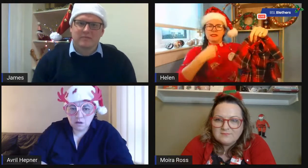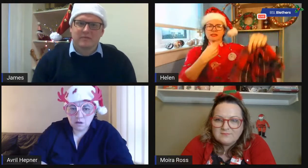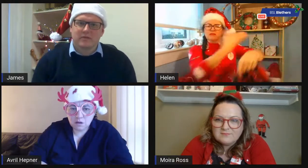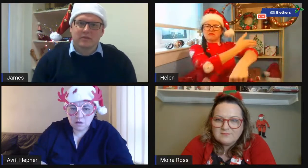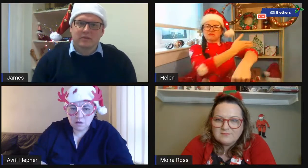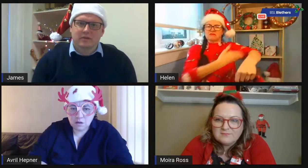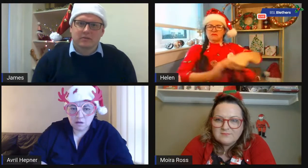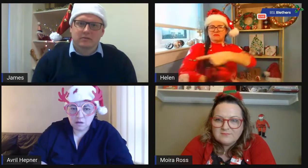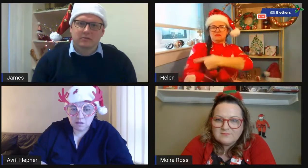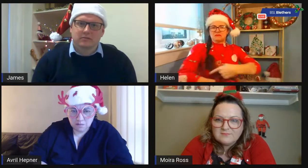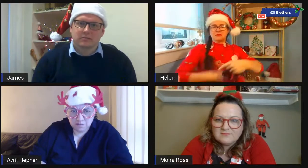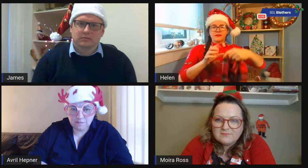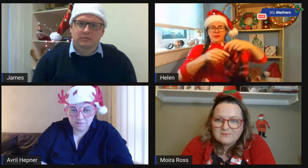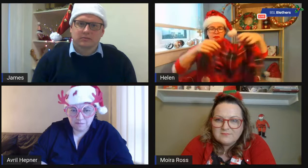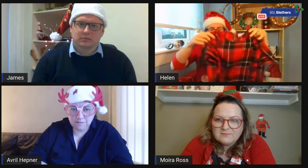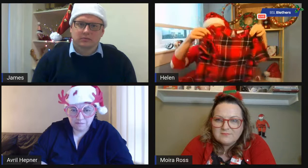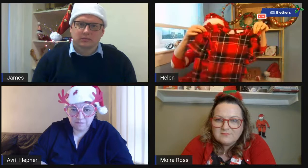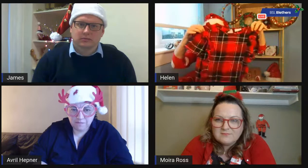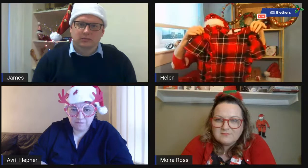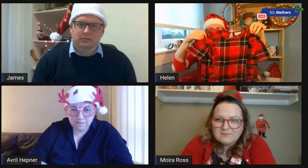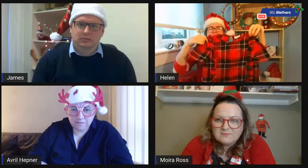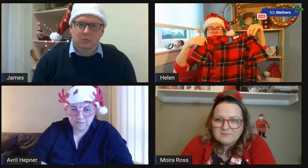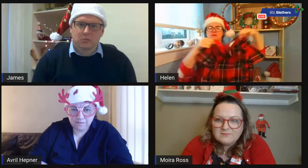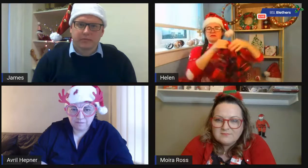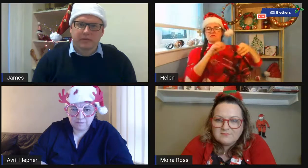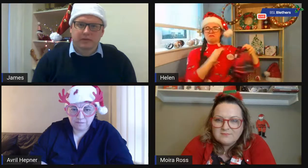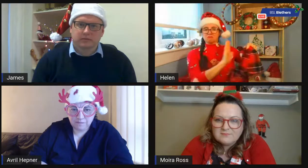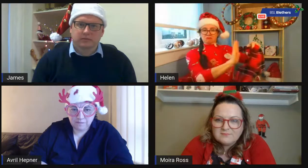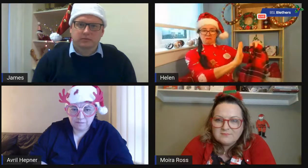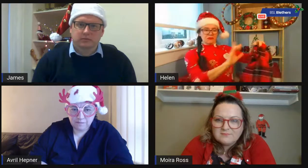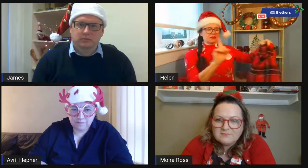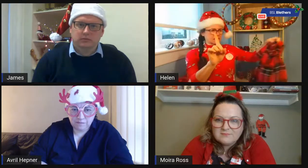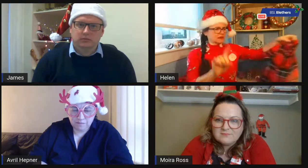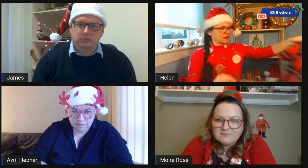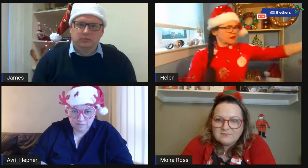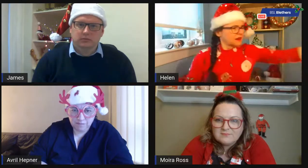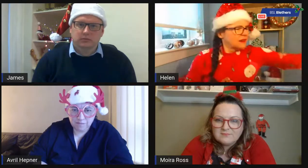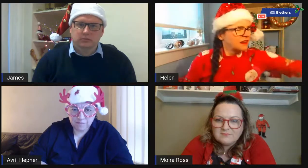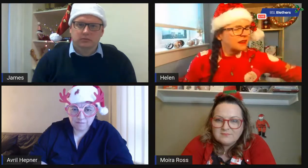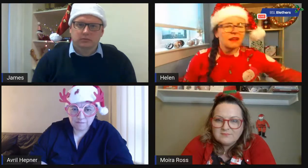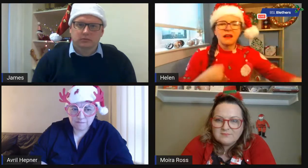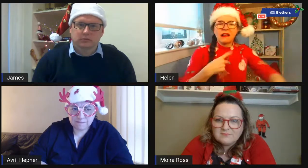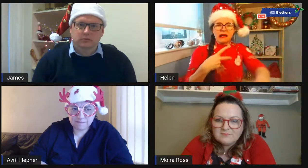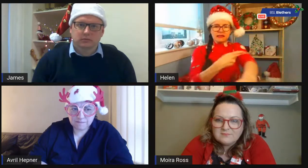then I sewed the sleeves together to make them neat, just at the ends.